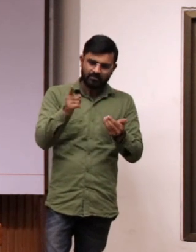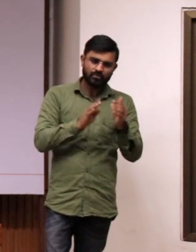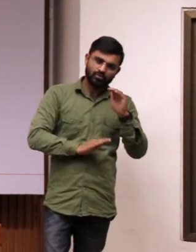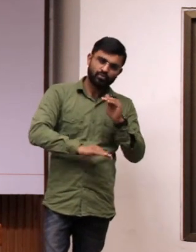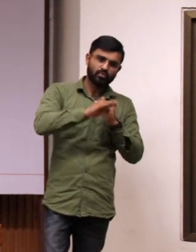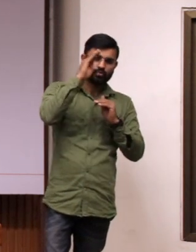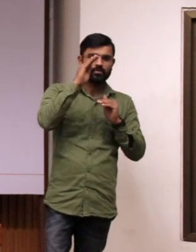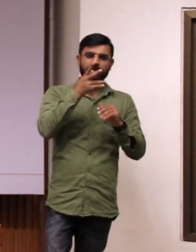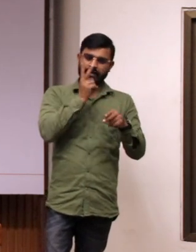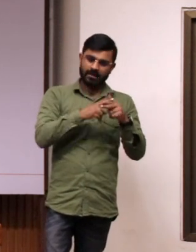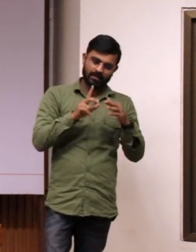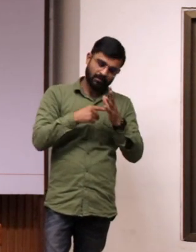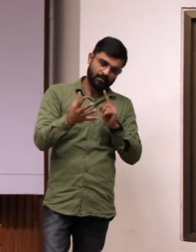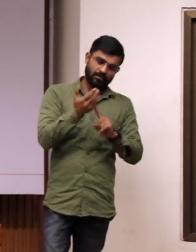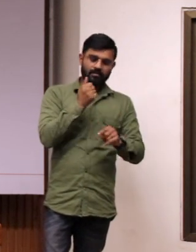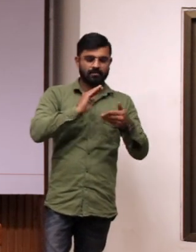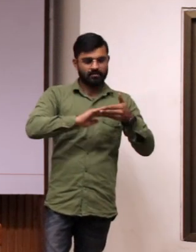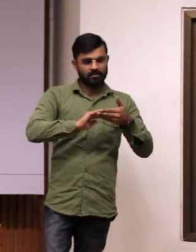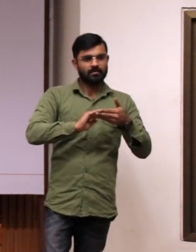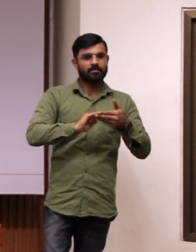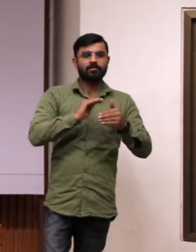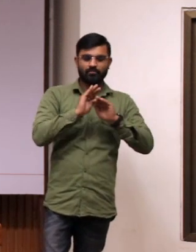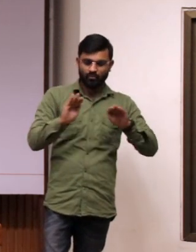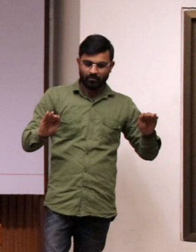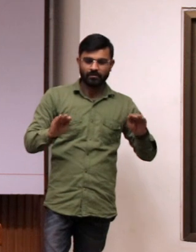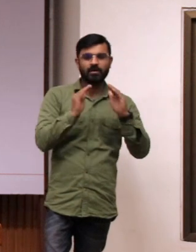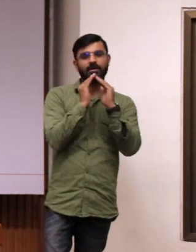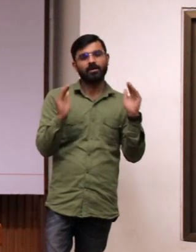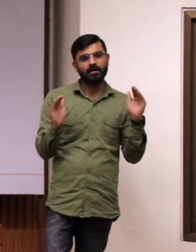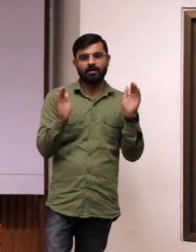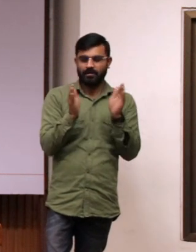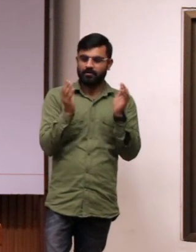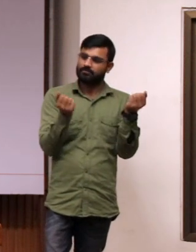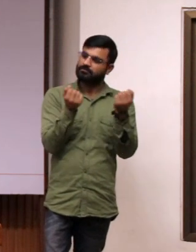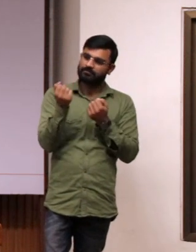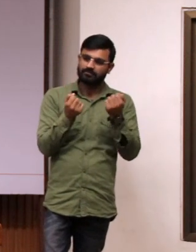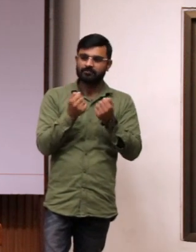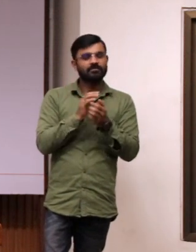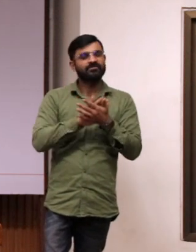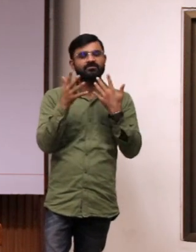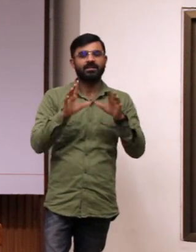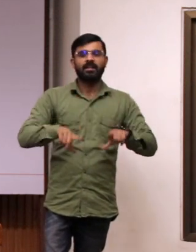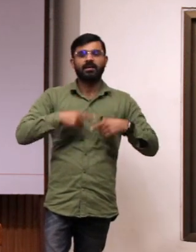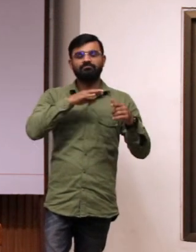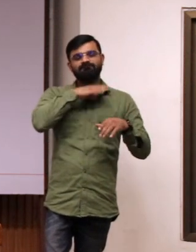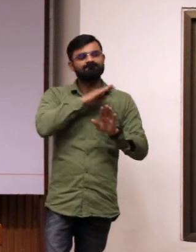grow, get a position, get married, two kids, one house, a small car. Done. Life is